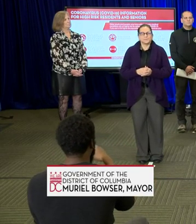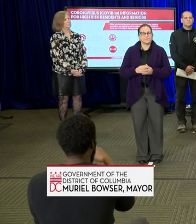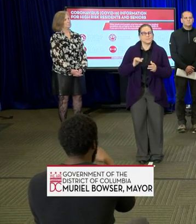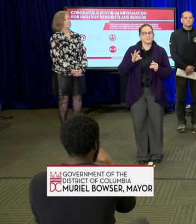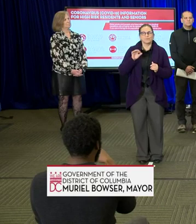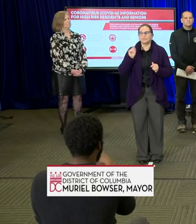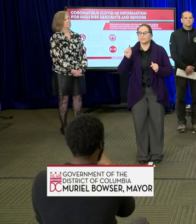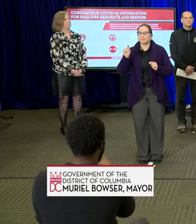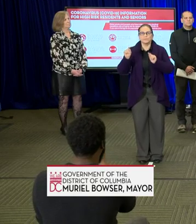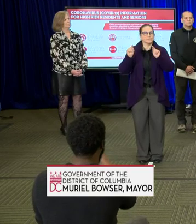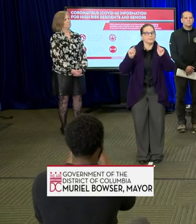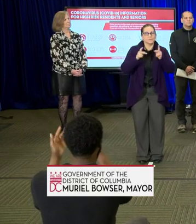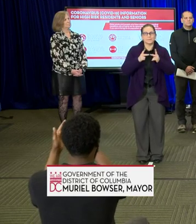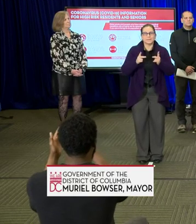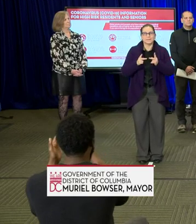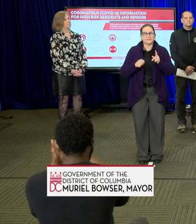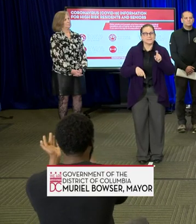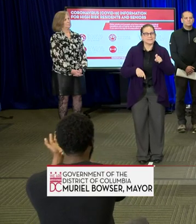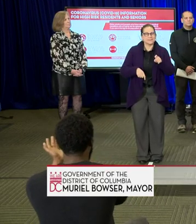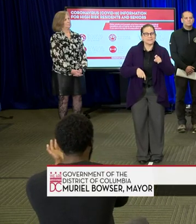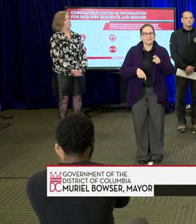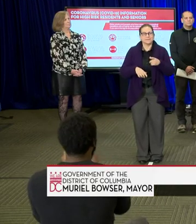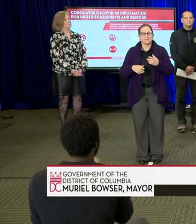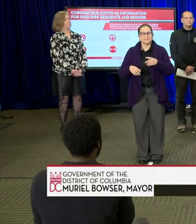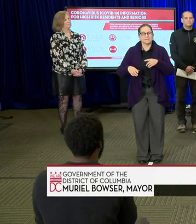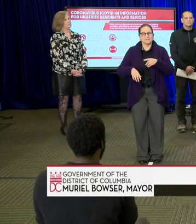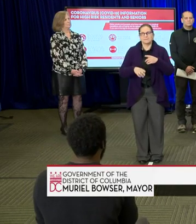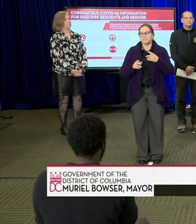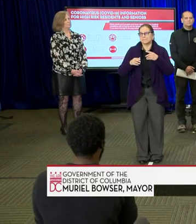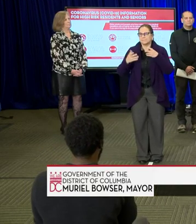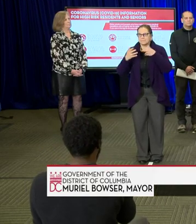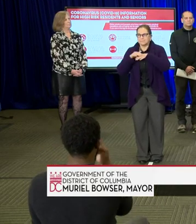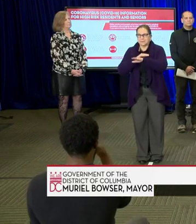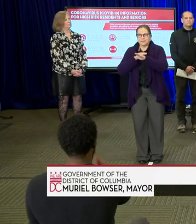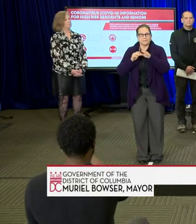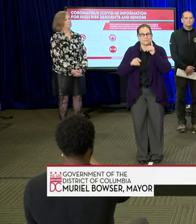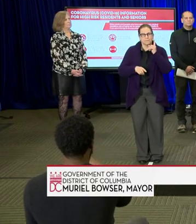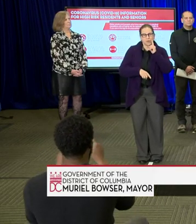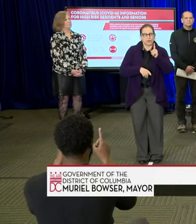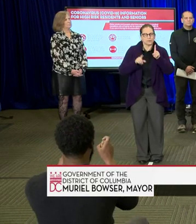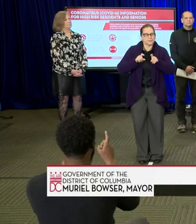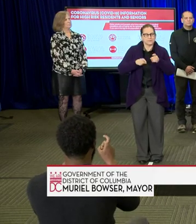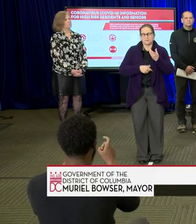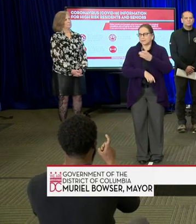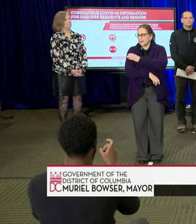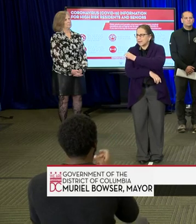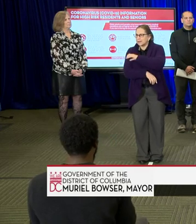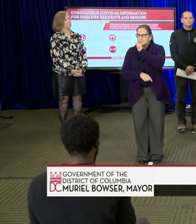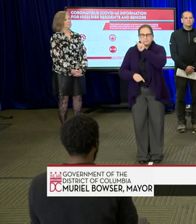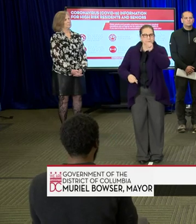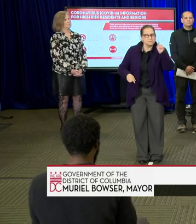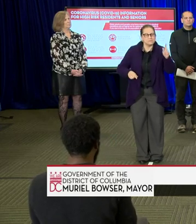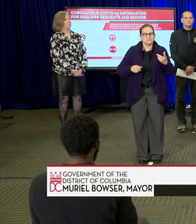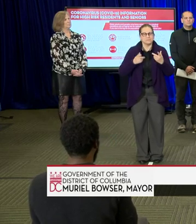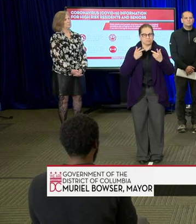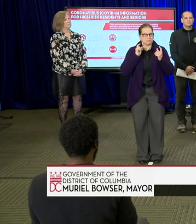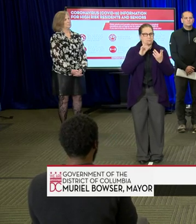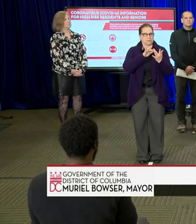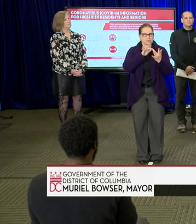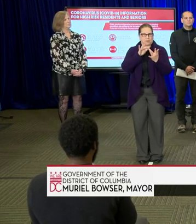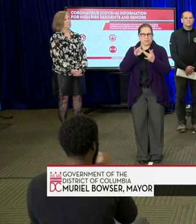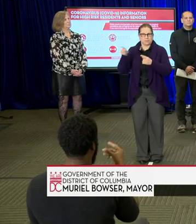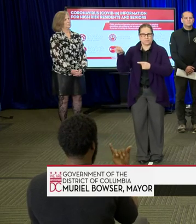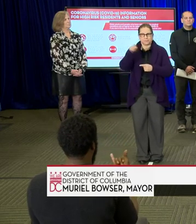with their doctors and their healthcare providers to have those tests done, and focus on